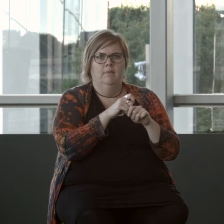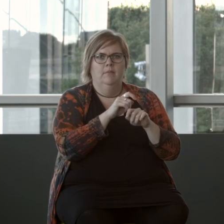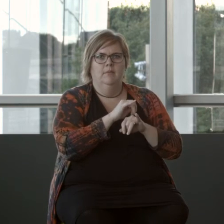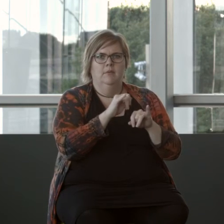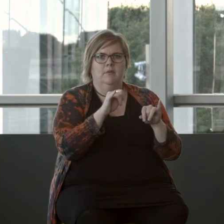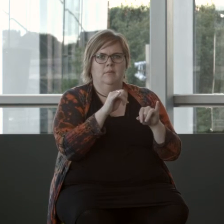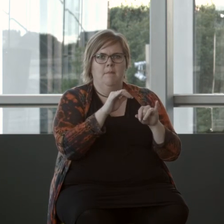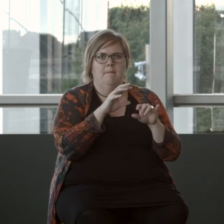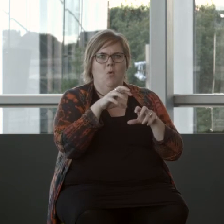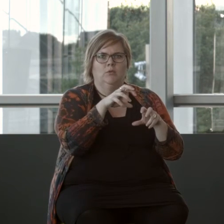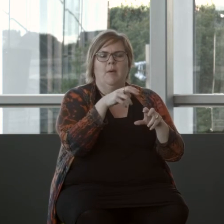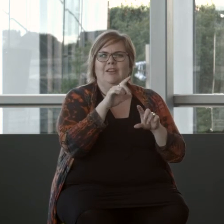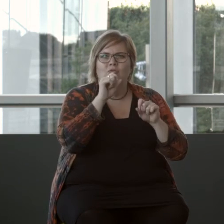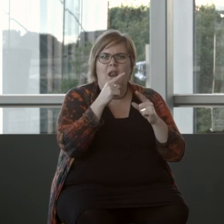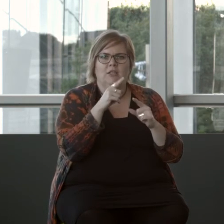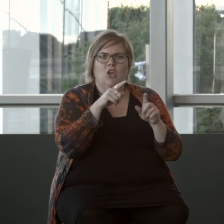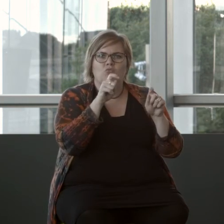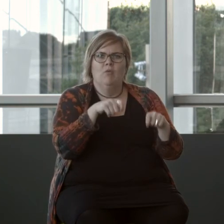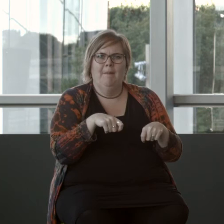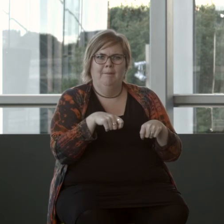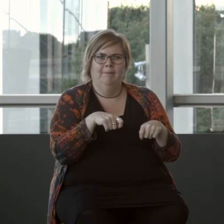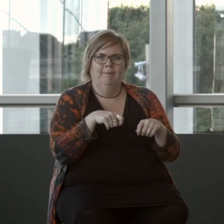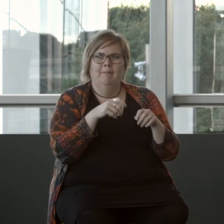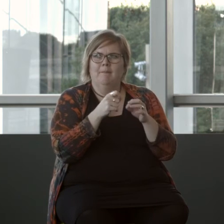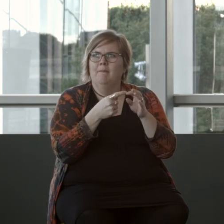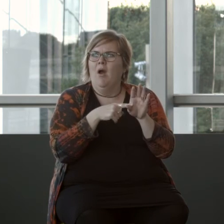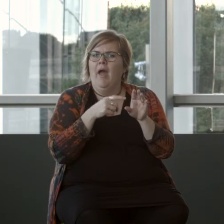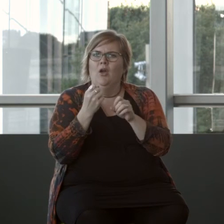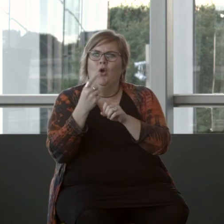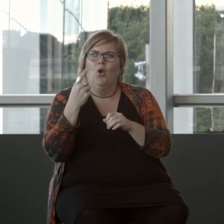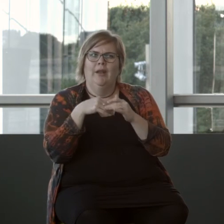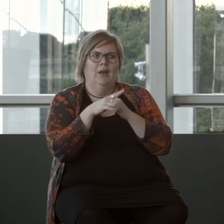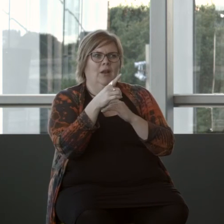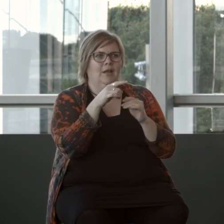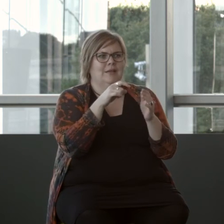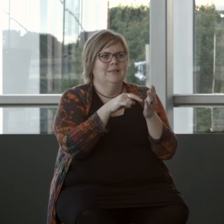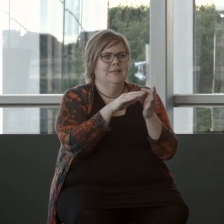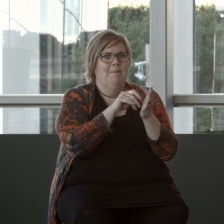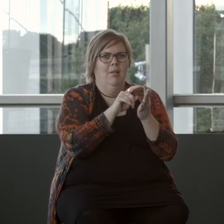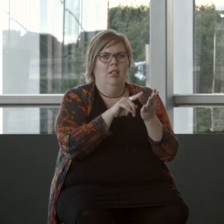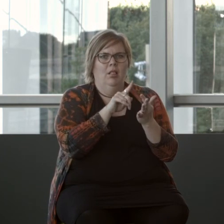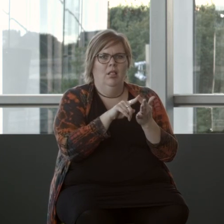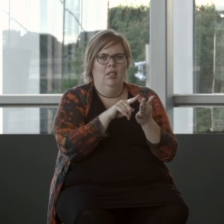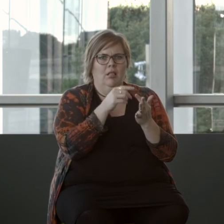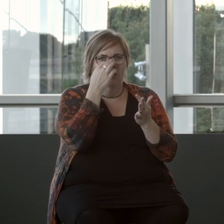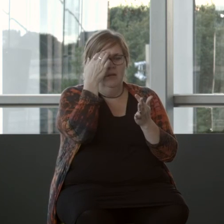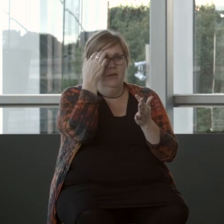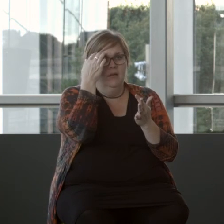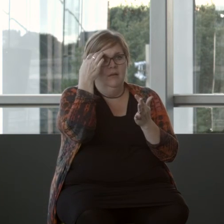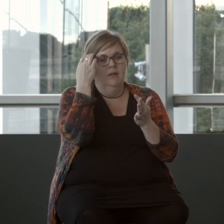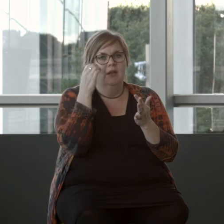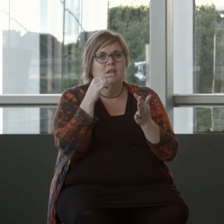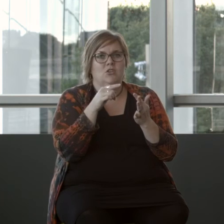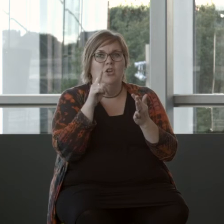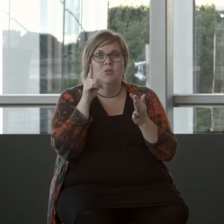by God in the temple of Minerva, and Minerva was angry at her for defiling her temple. She was angry